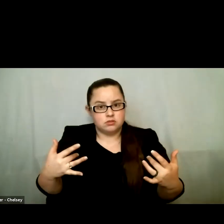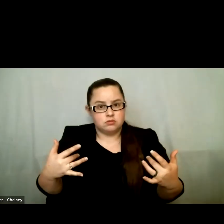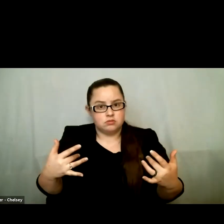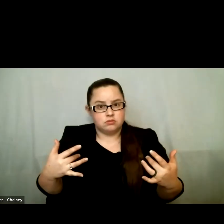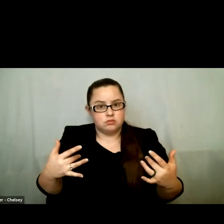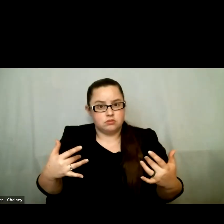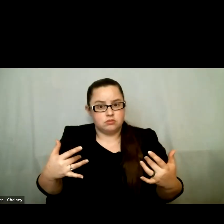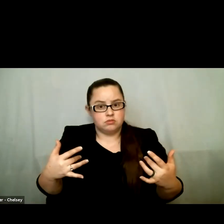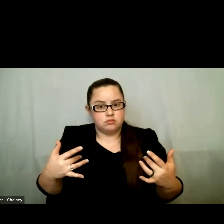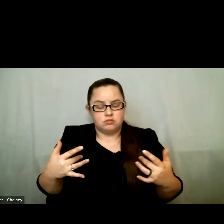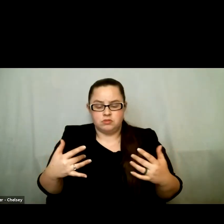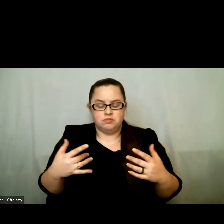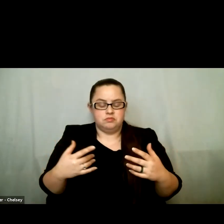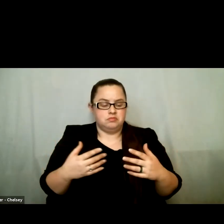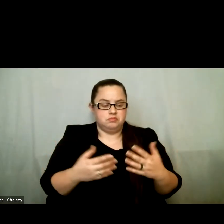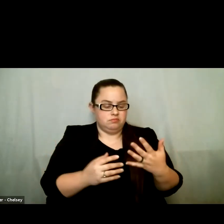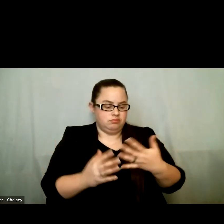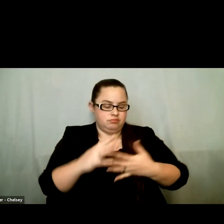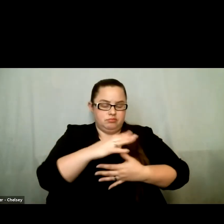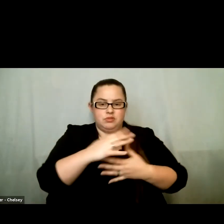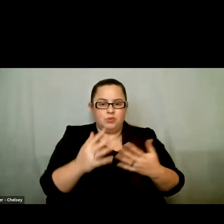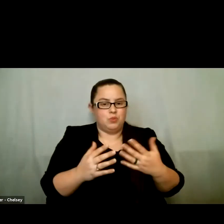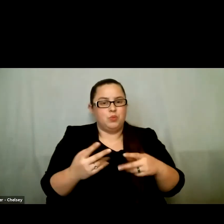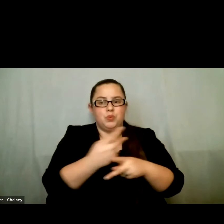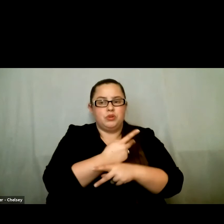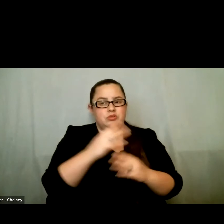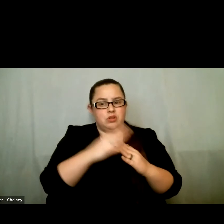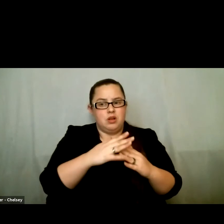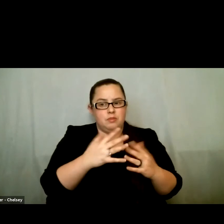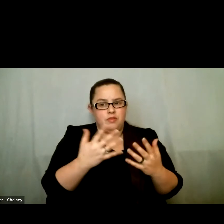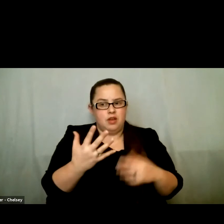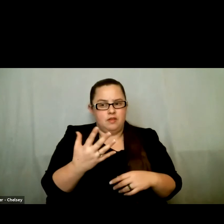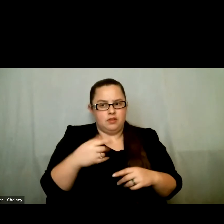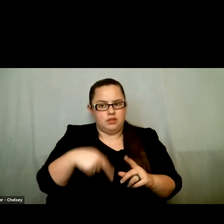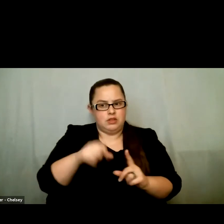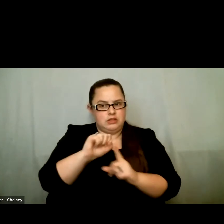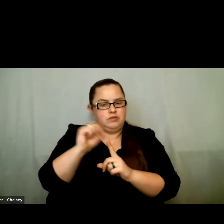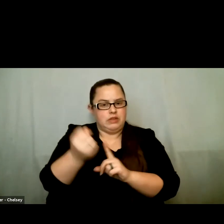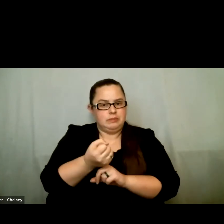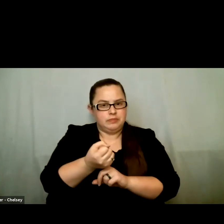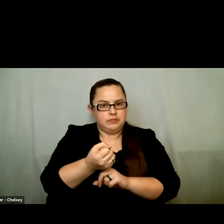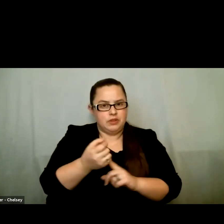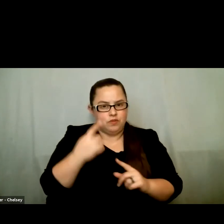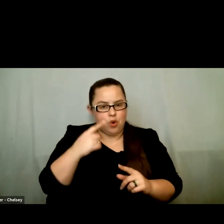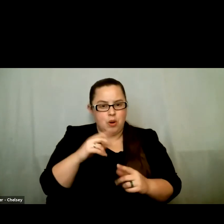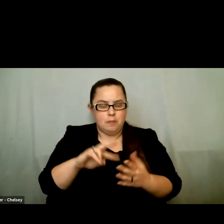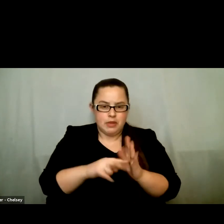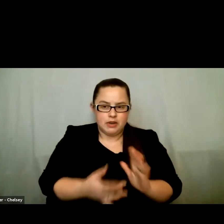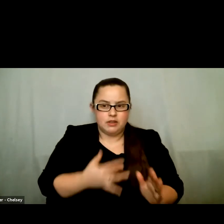has to rank in the top 5 in terms of meaning or significance for me. And I want to thank